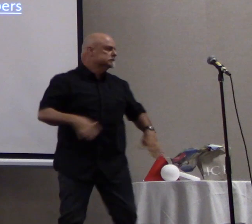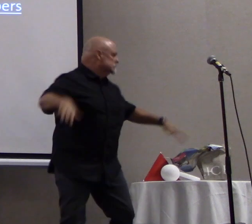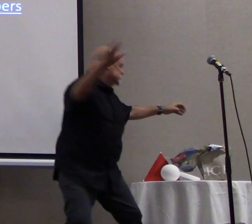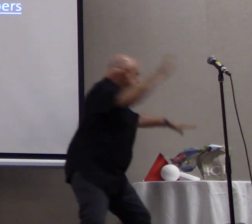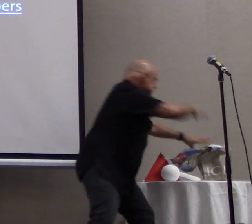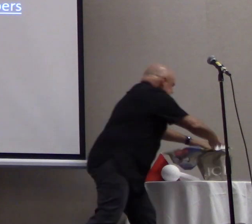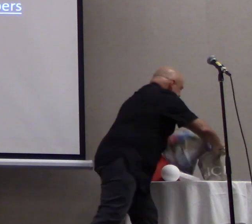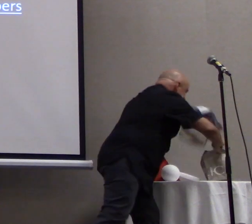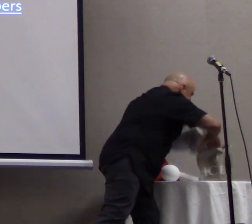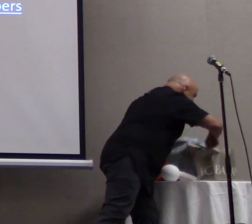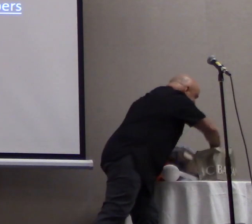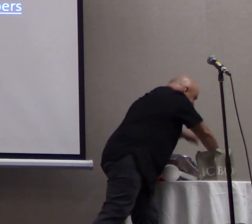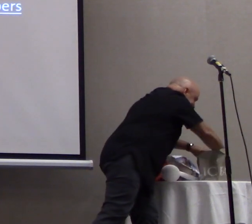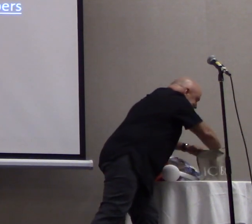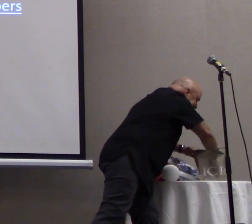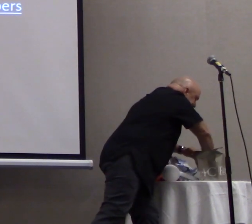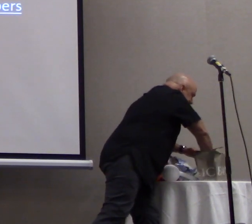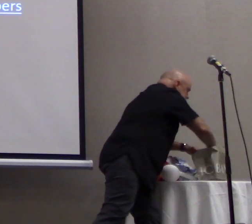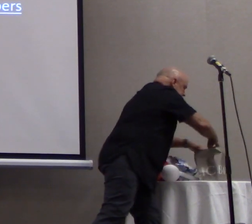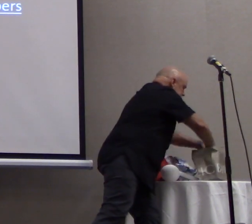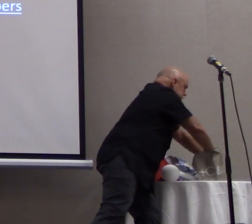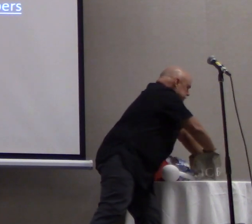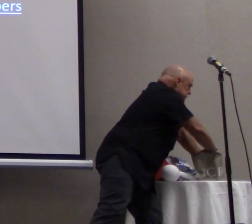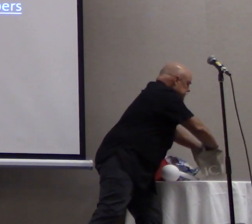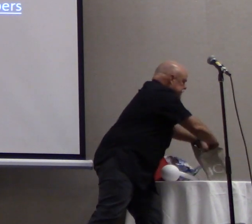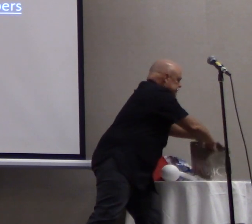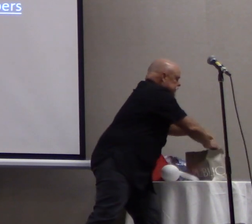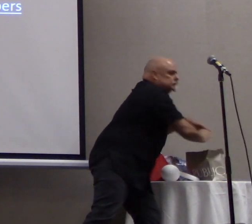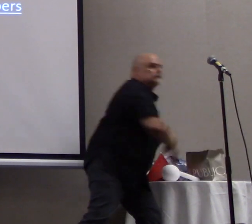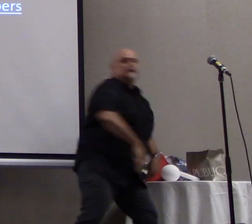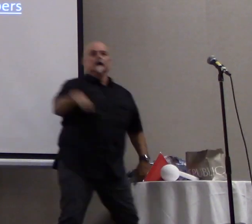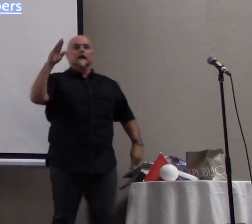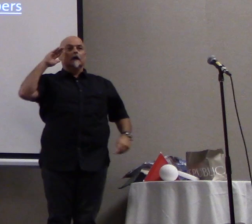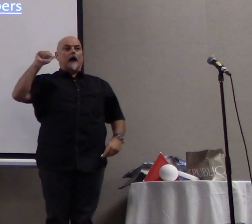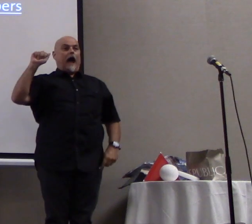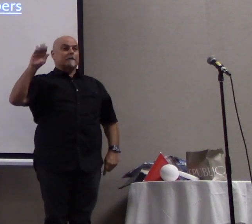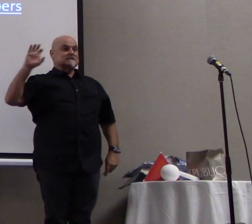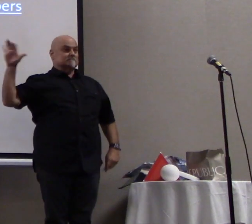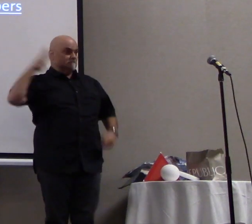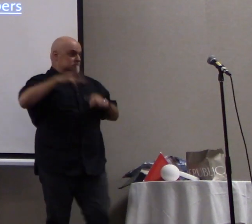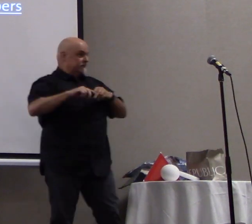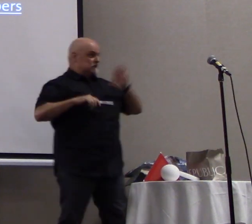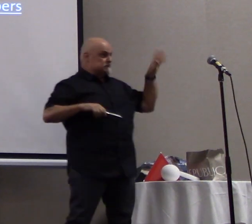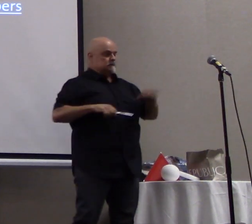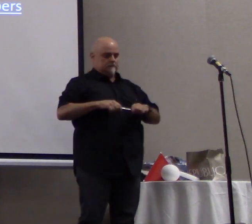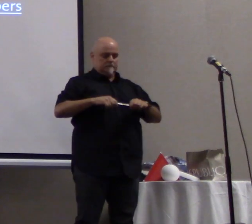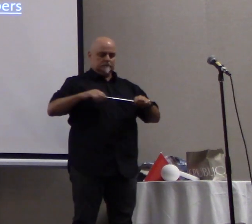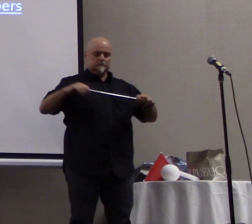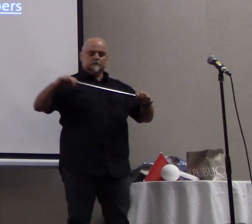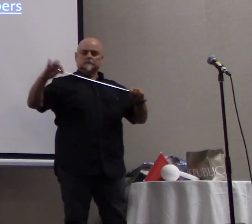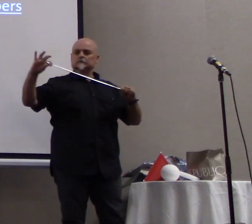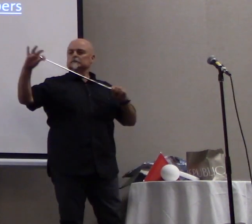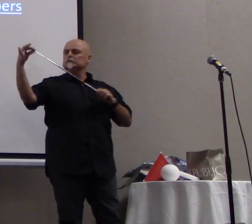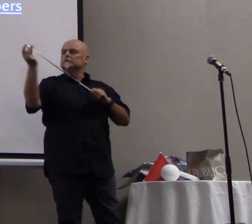Oh, this last one. You know the alphabet,